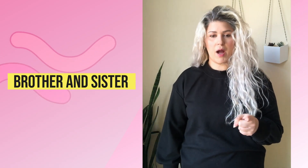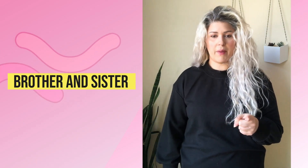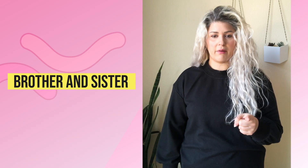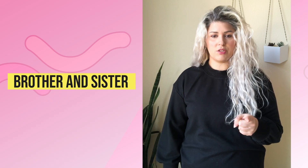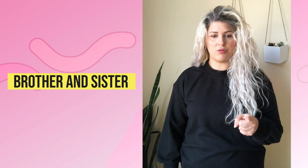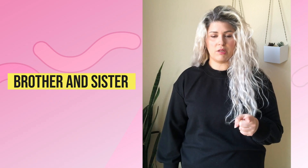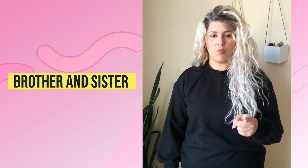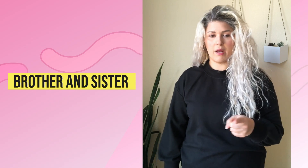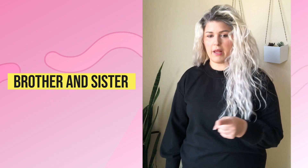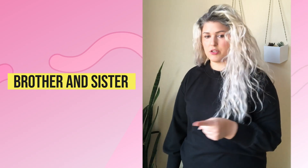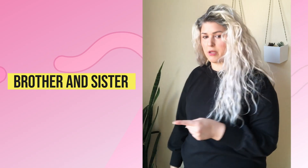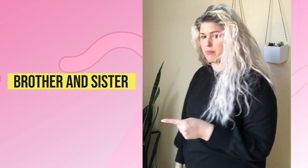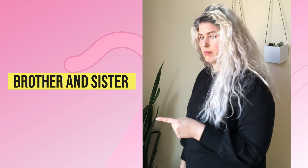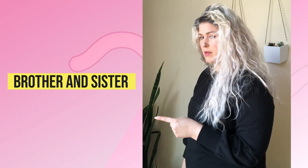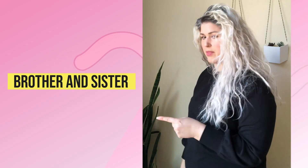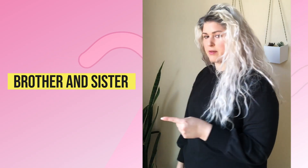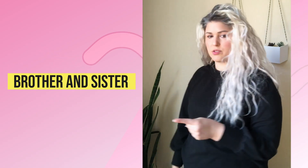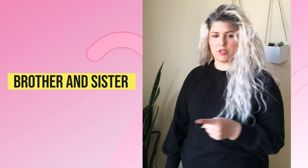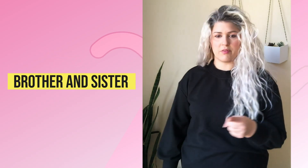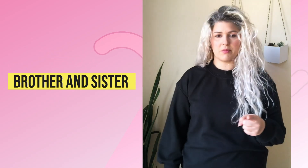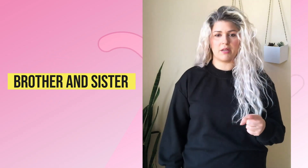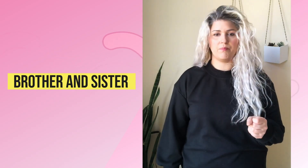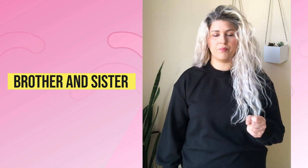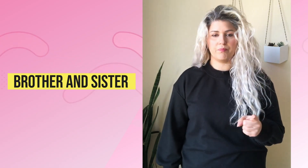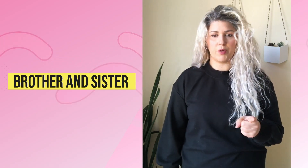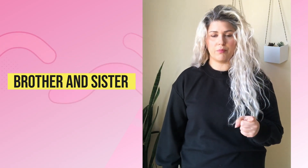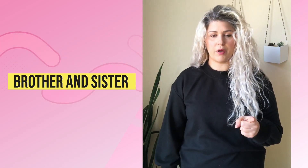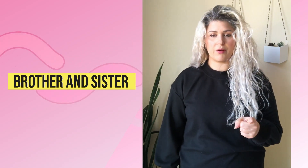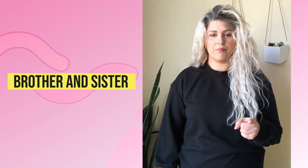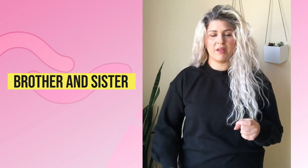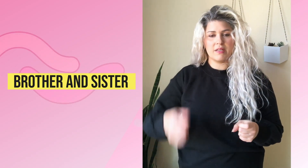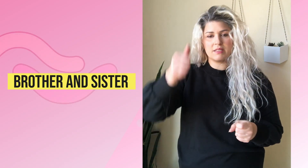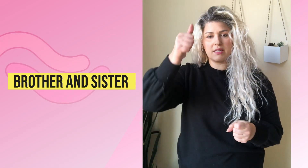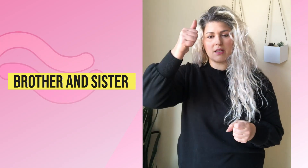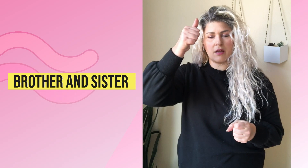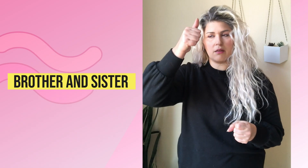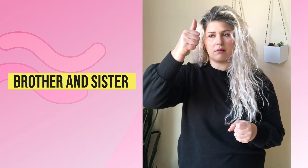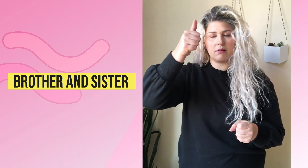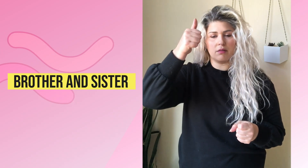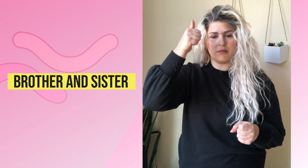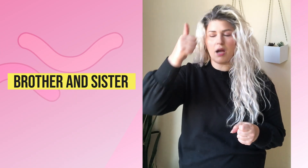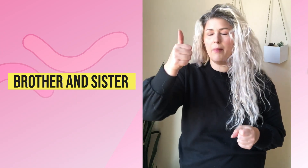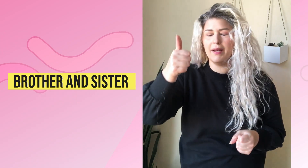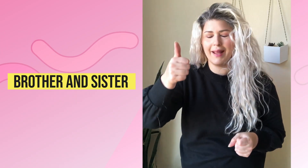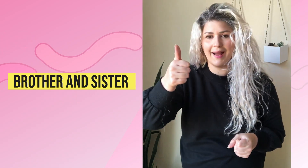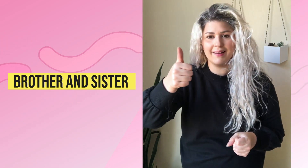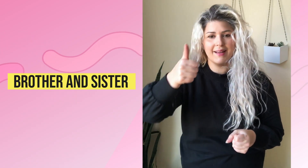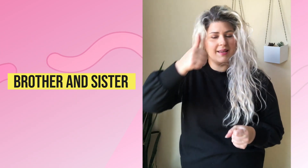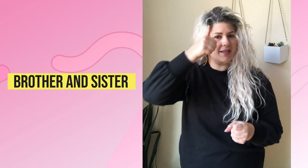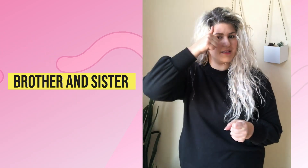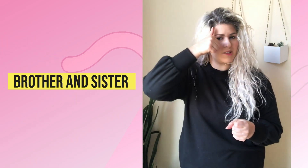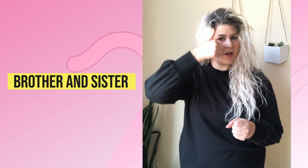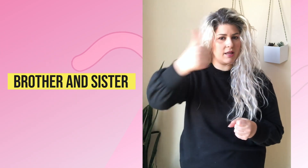and you pop out into the 1 hand shape, like that, so you can see it from the side. Boom, brother. The dominant